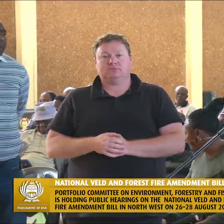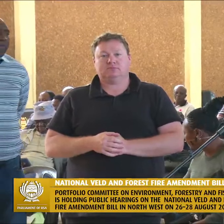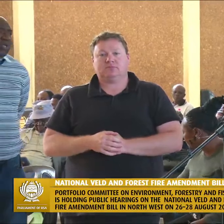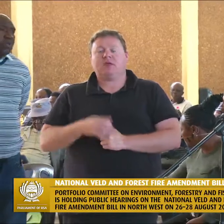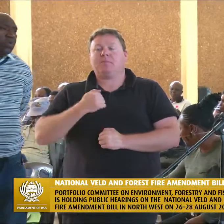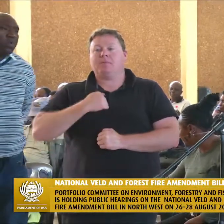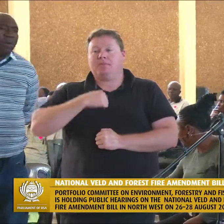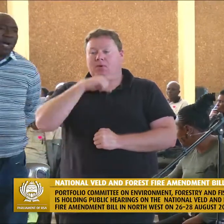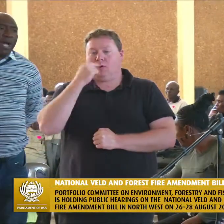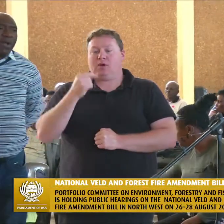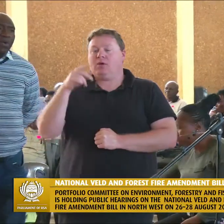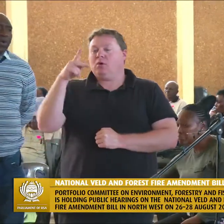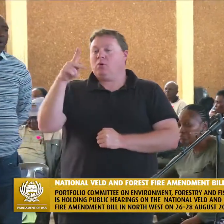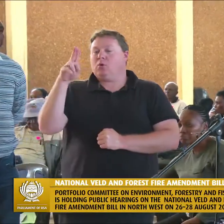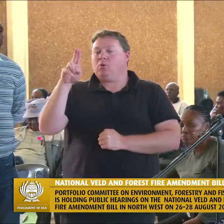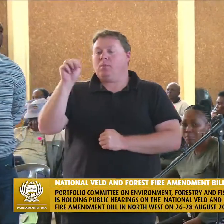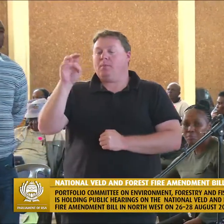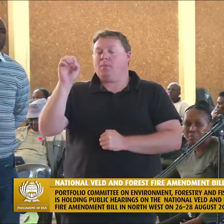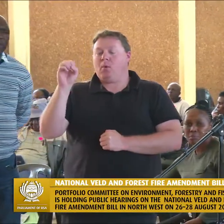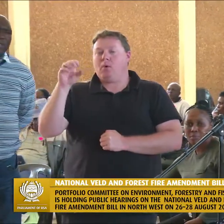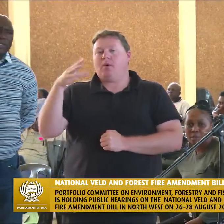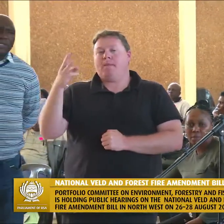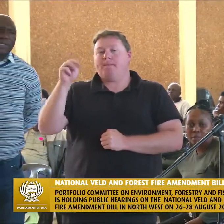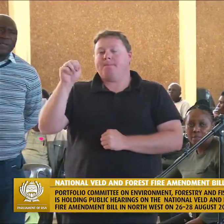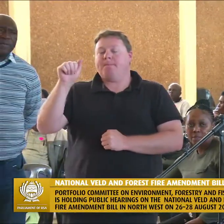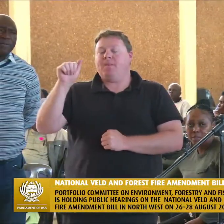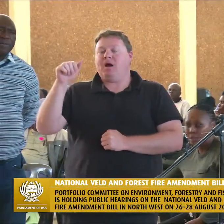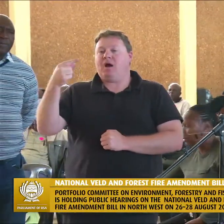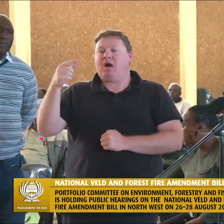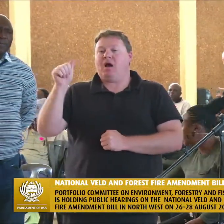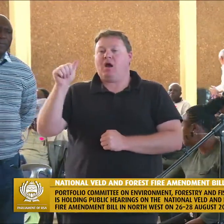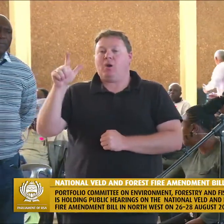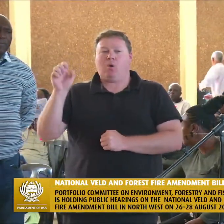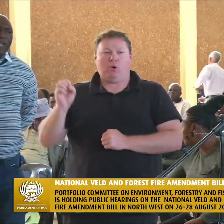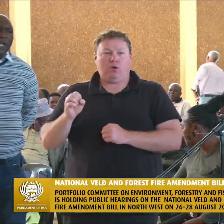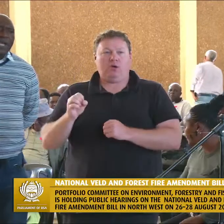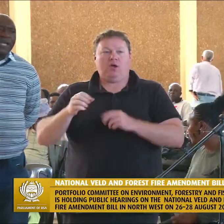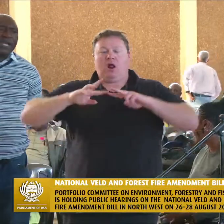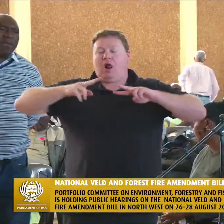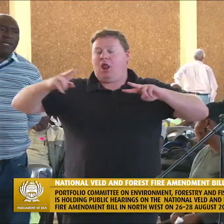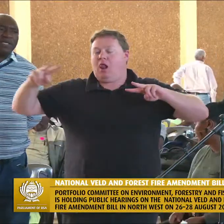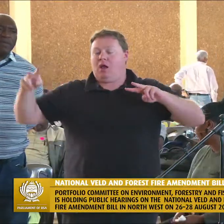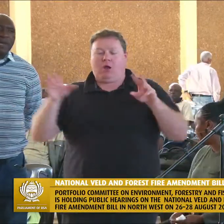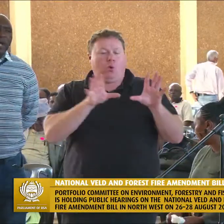my name is i am representing quite a few organizations